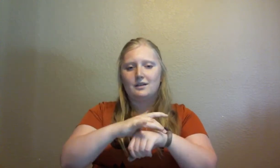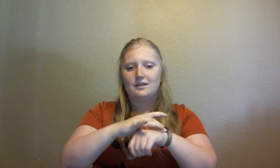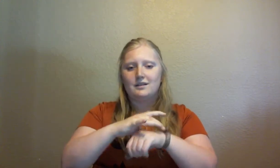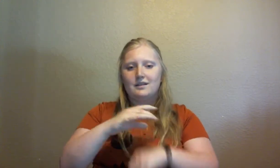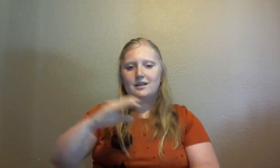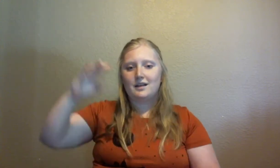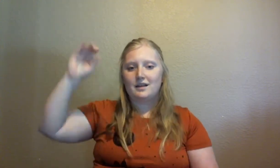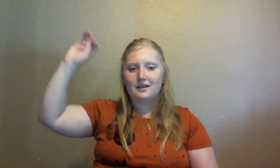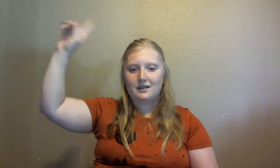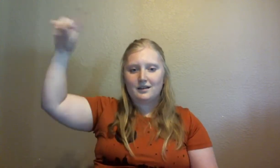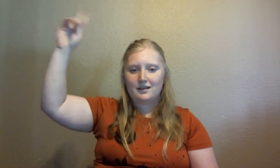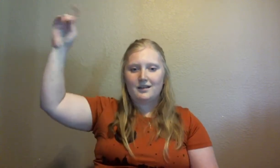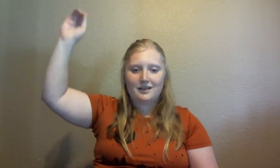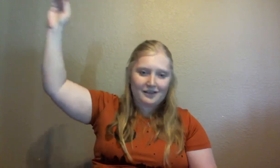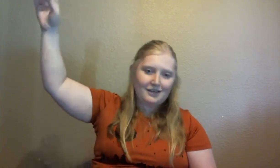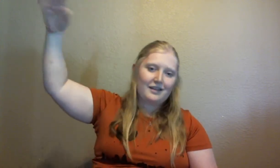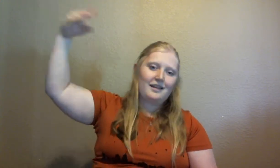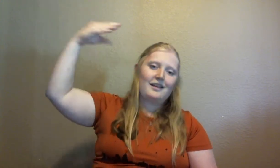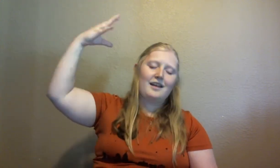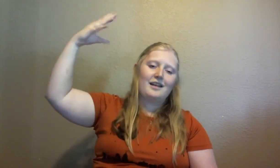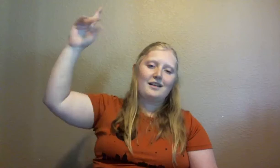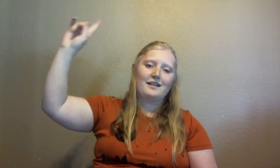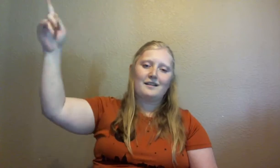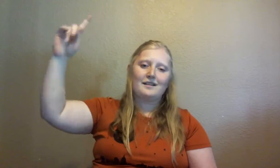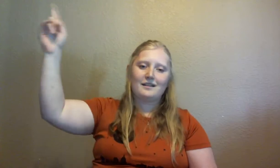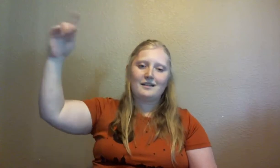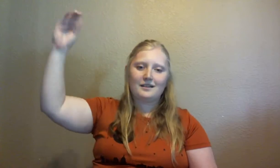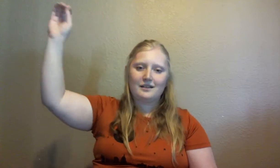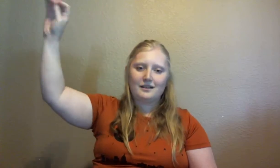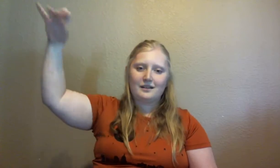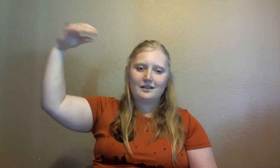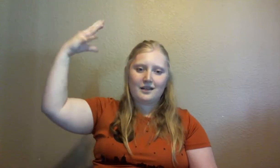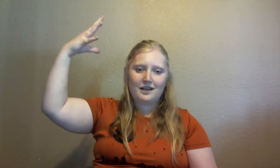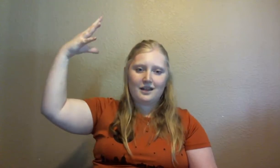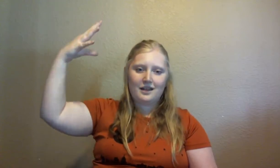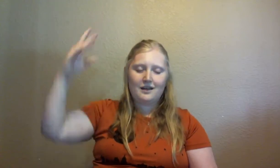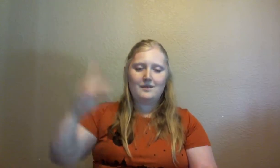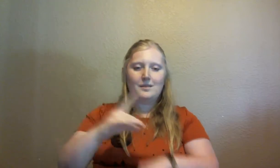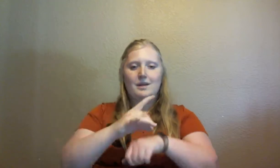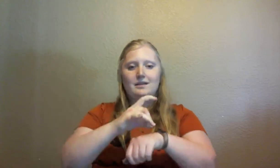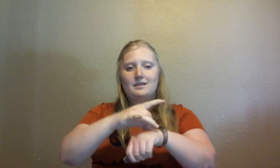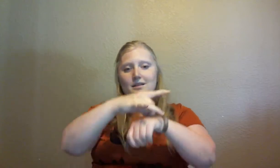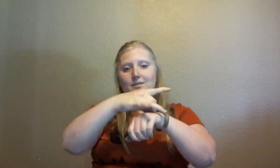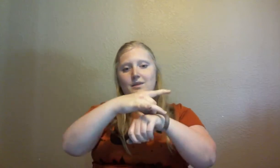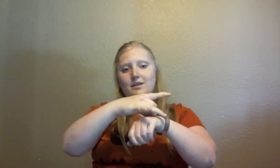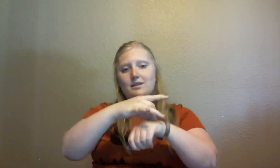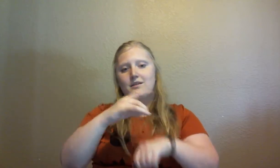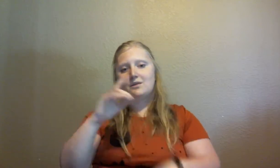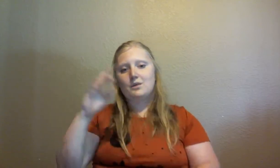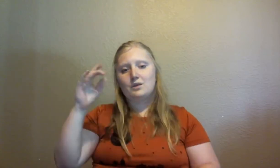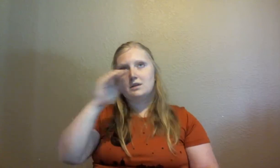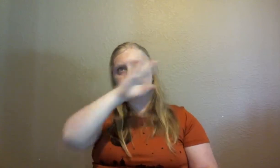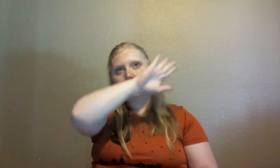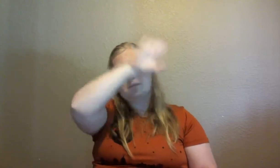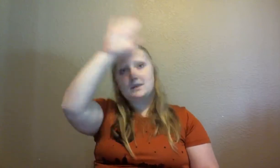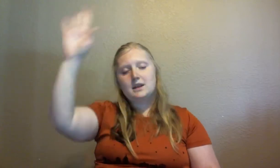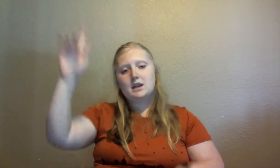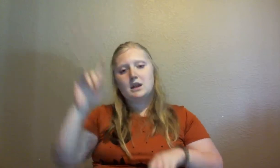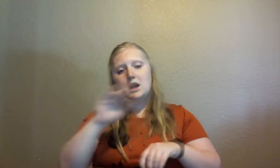the sun, and the sun in the middle of the galaxy, in the solar system, in the